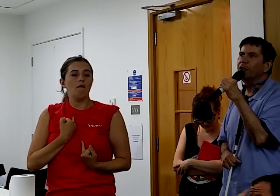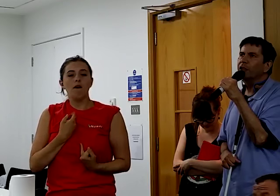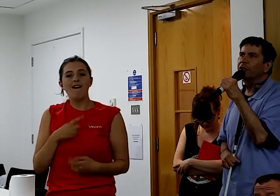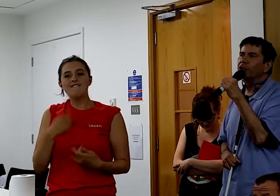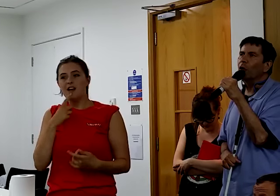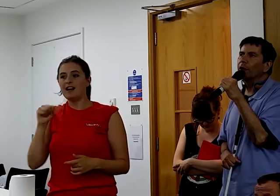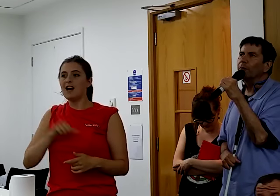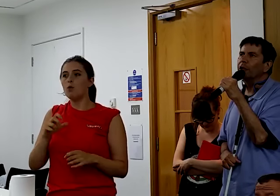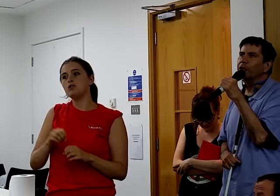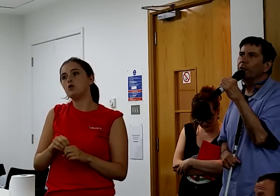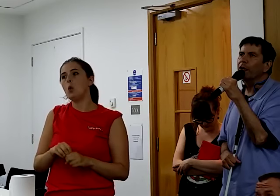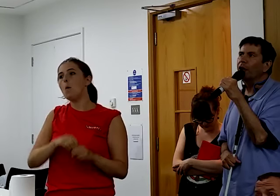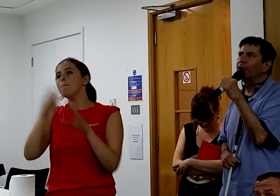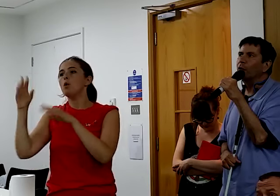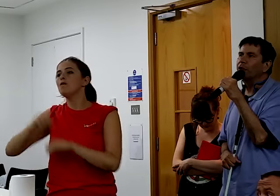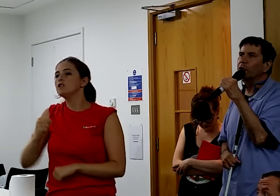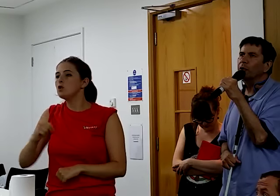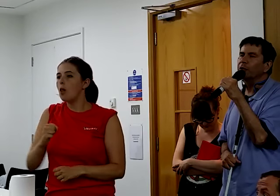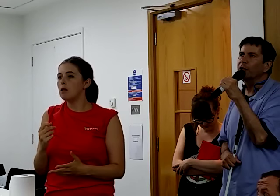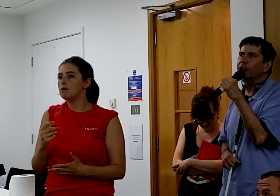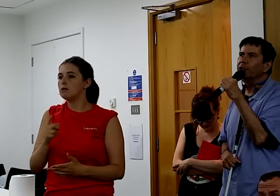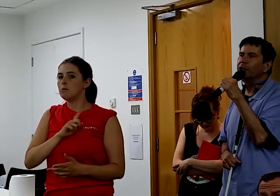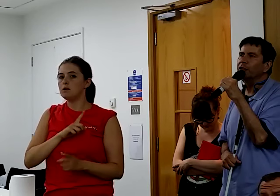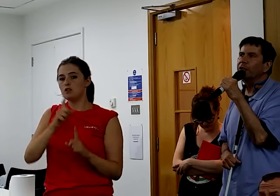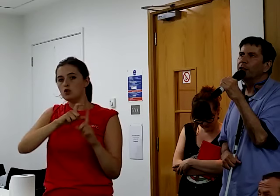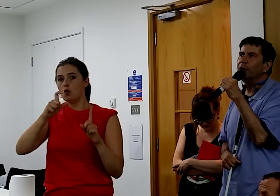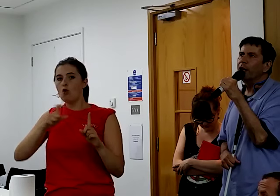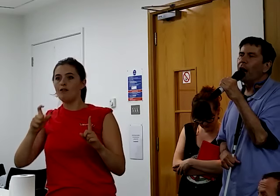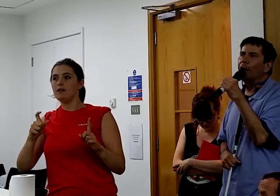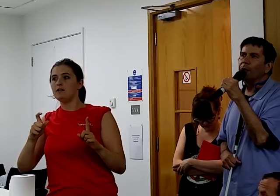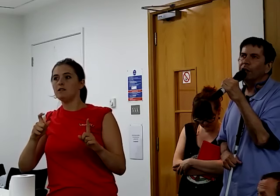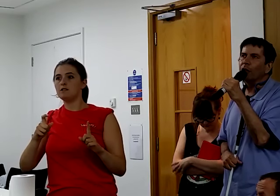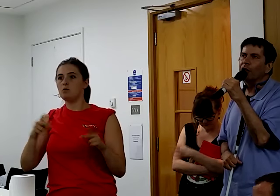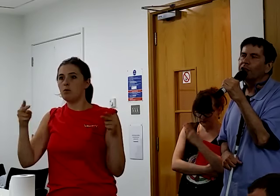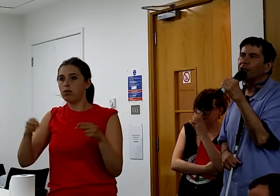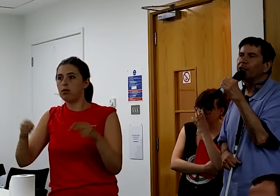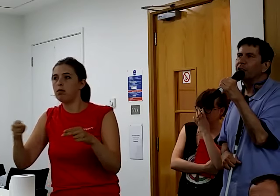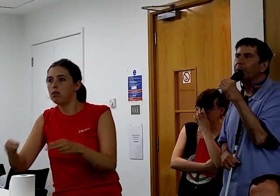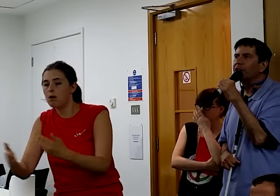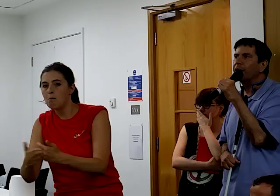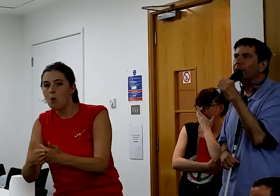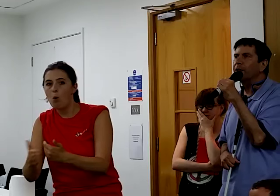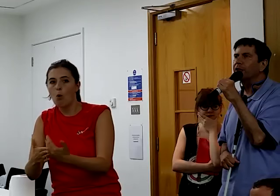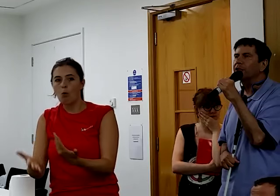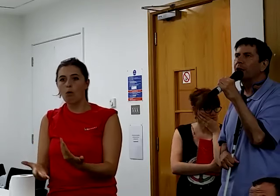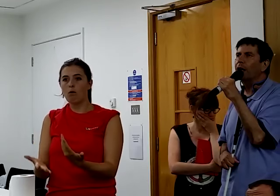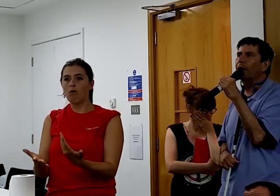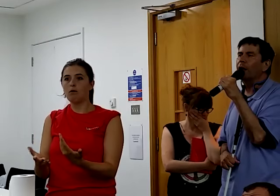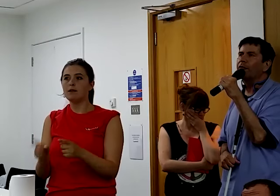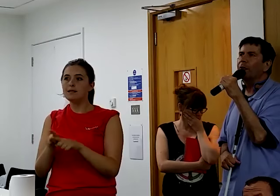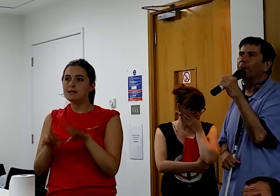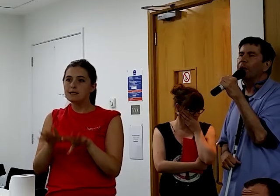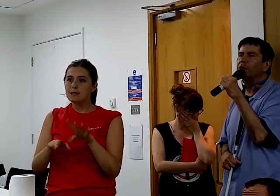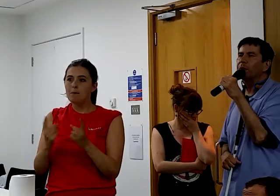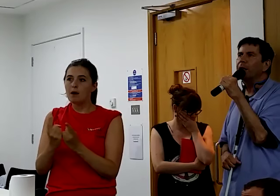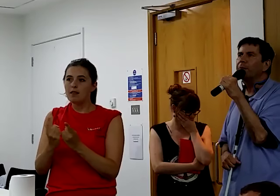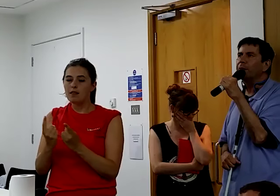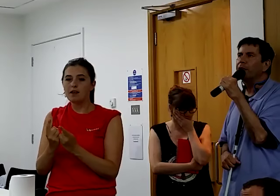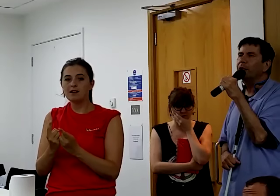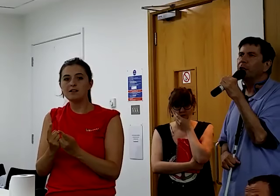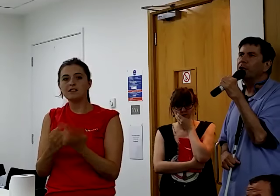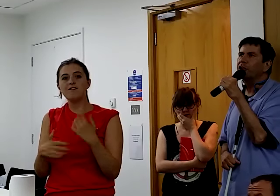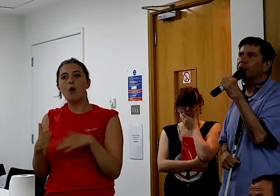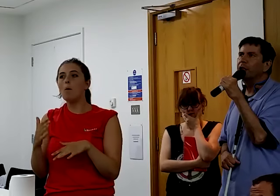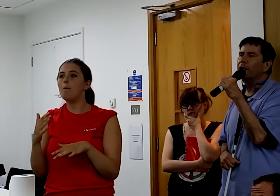having to move to Scotland because they were frightened of what the Tories were going to continue to do. And when you look at similar sentiments from members of